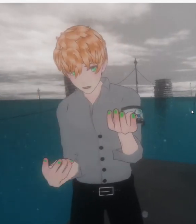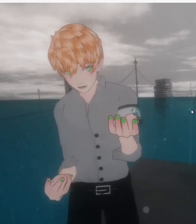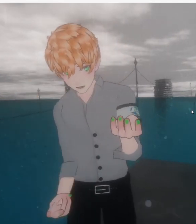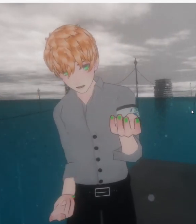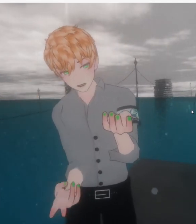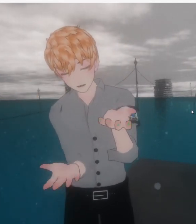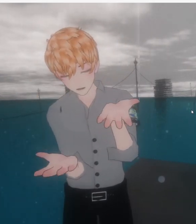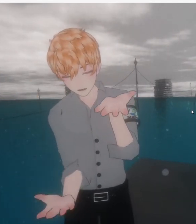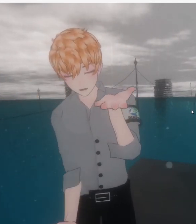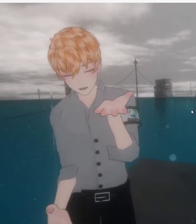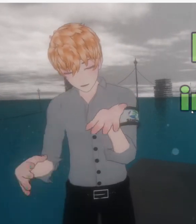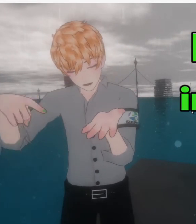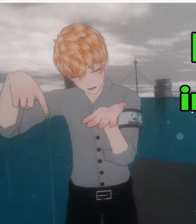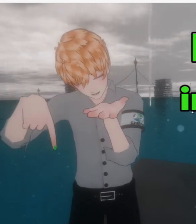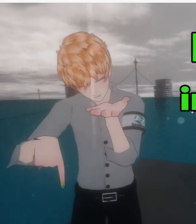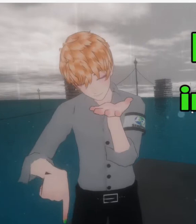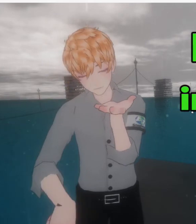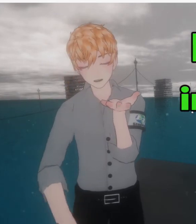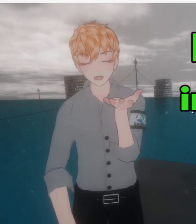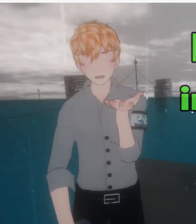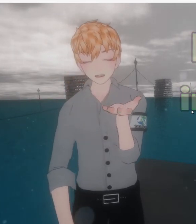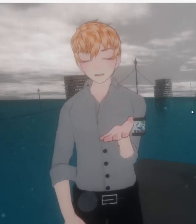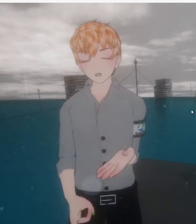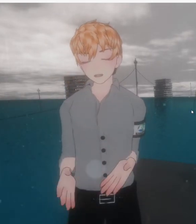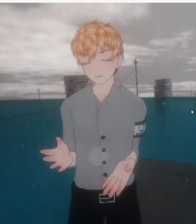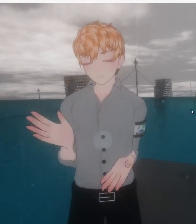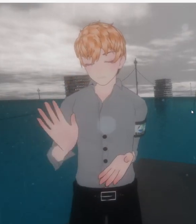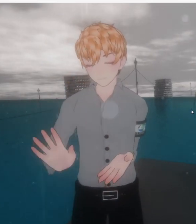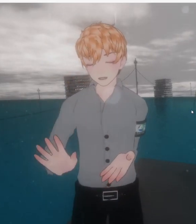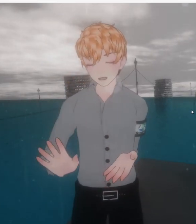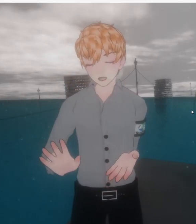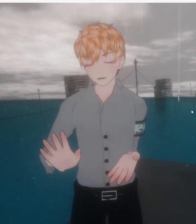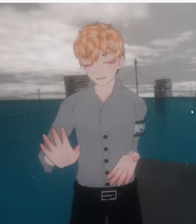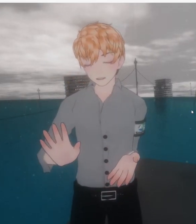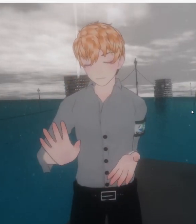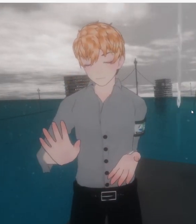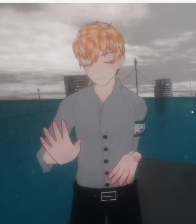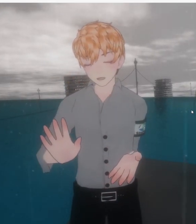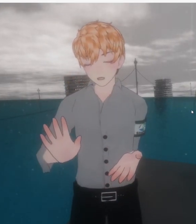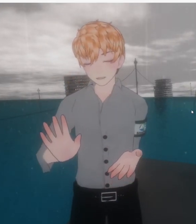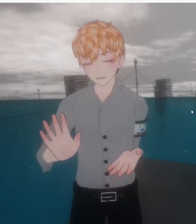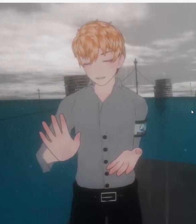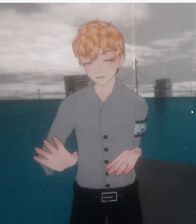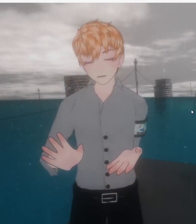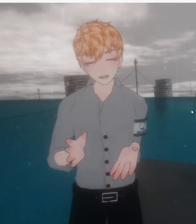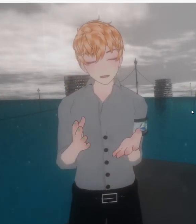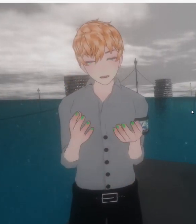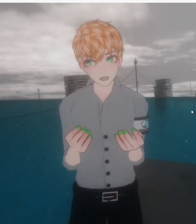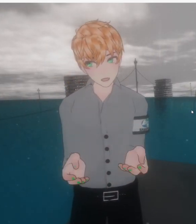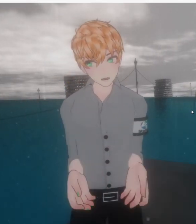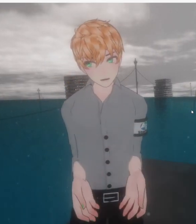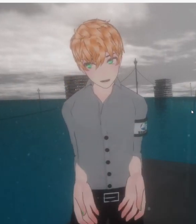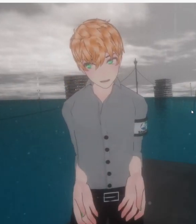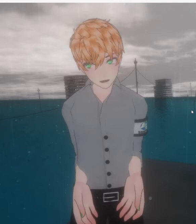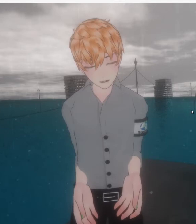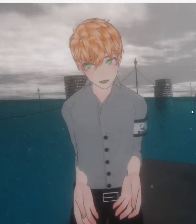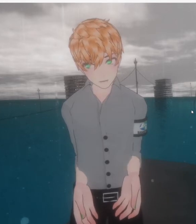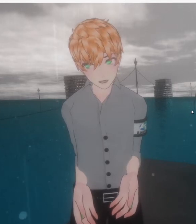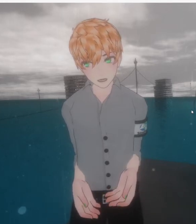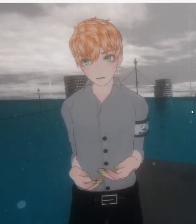deep friends that really get down into it. That is something that I recognize is missing from my life.